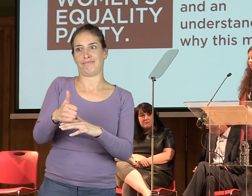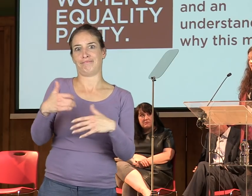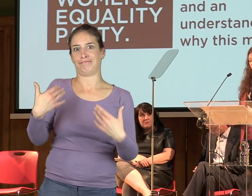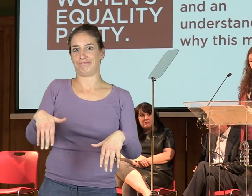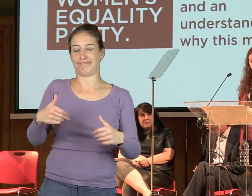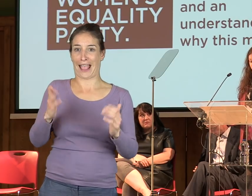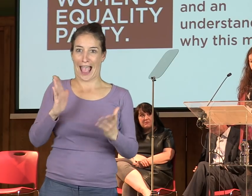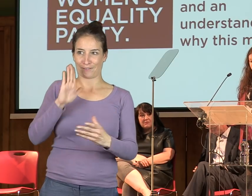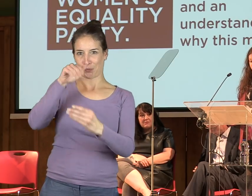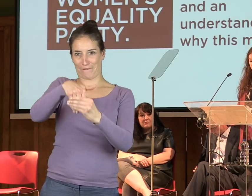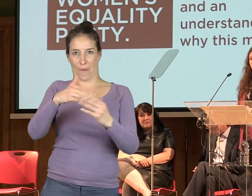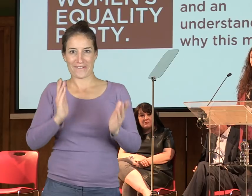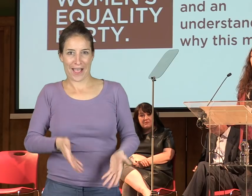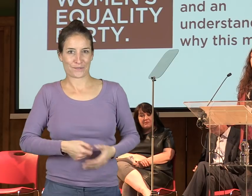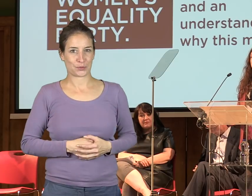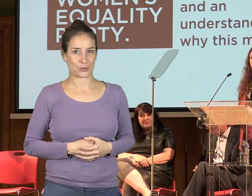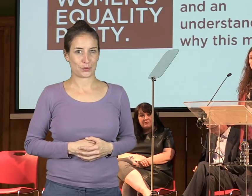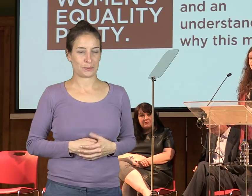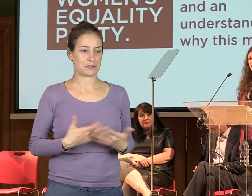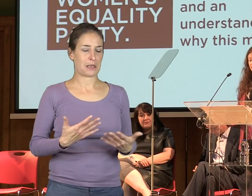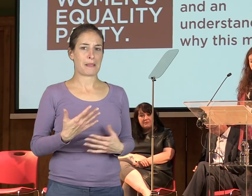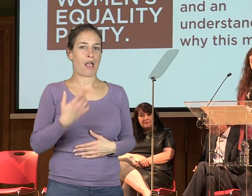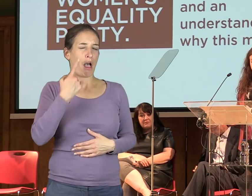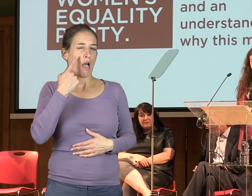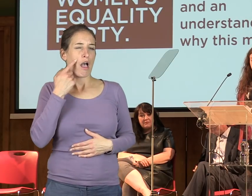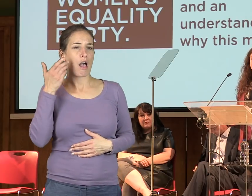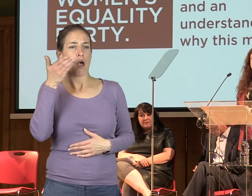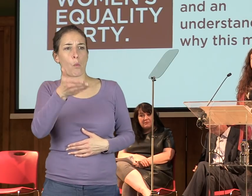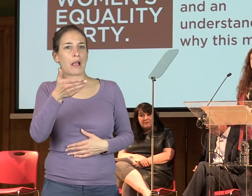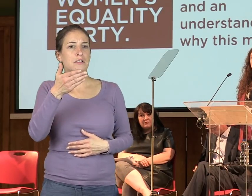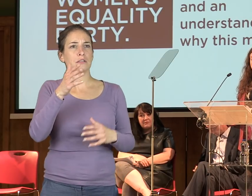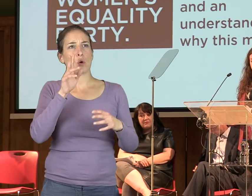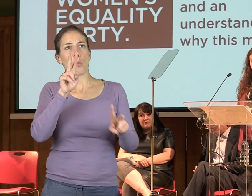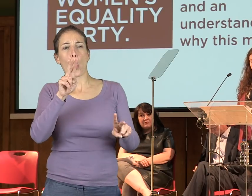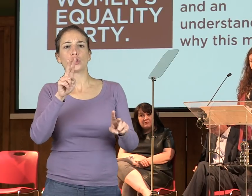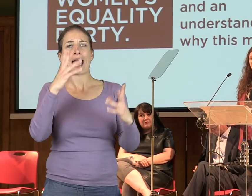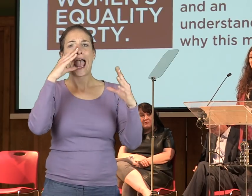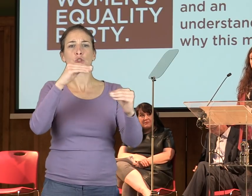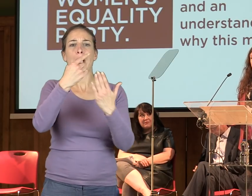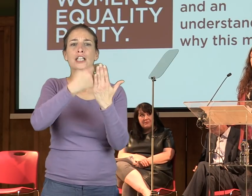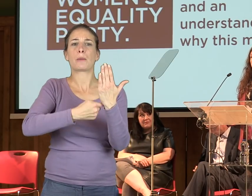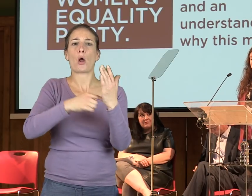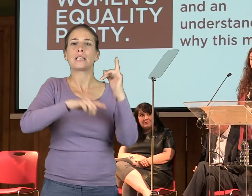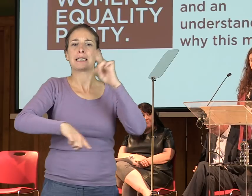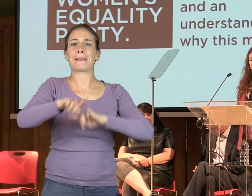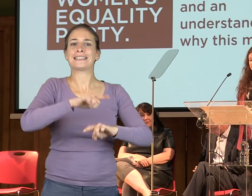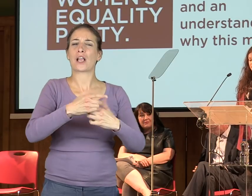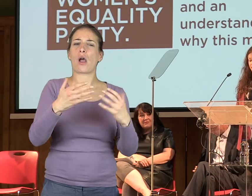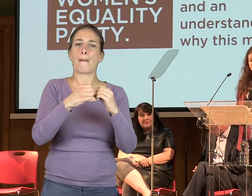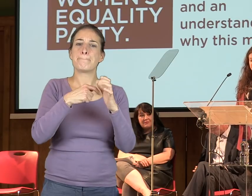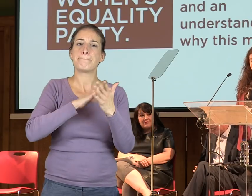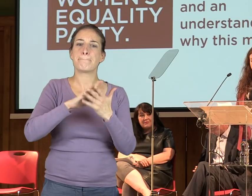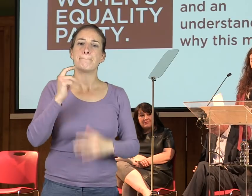knew I had to get involved. I went along to the education policy evening held in Bath, and it was a really